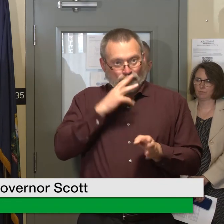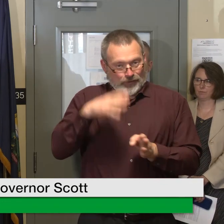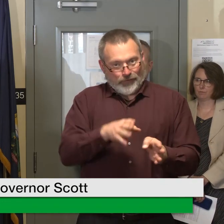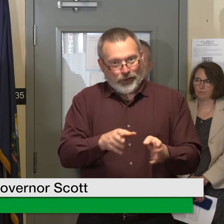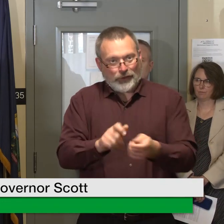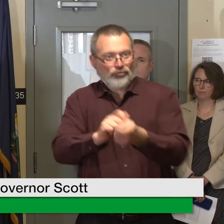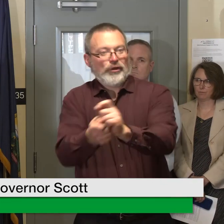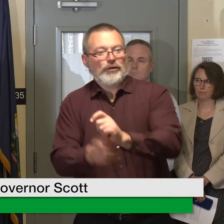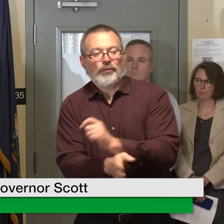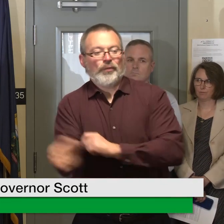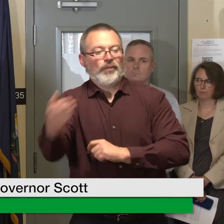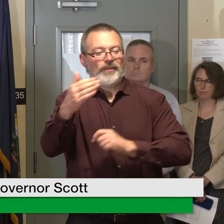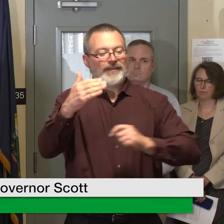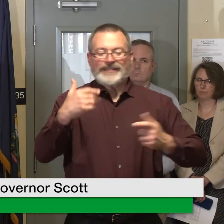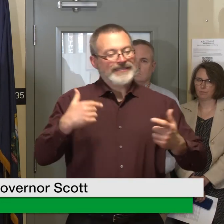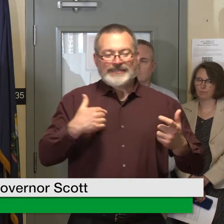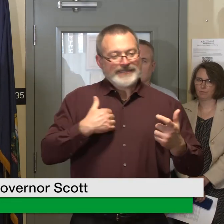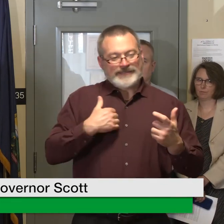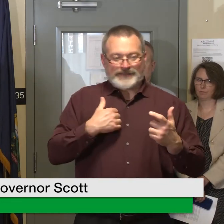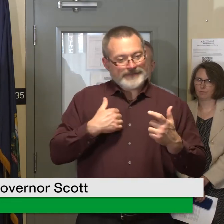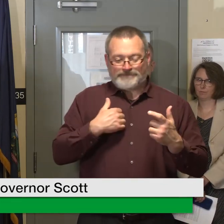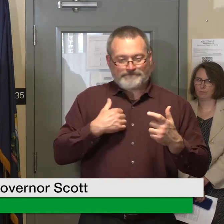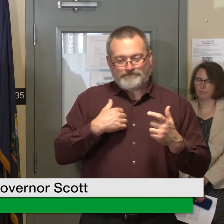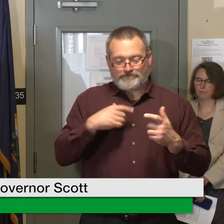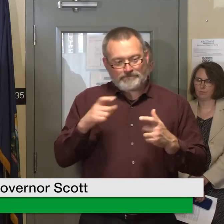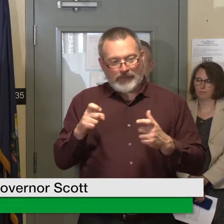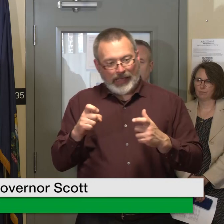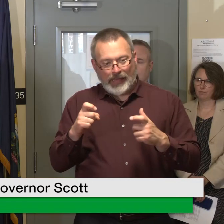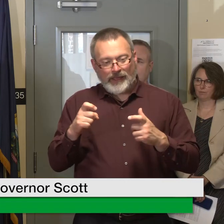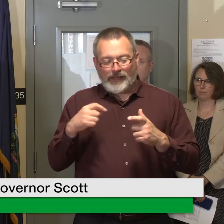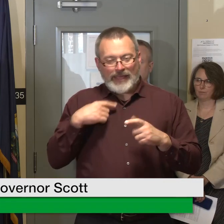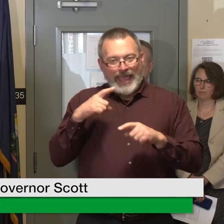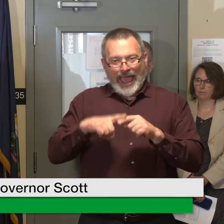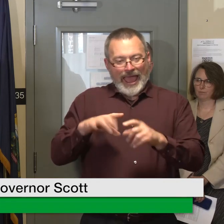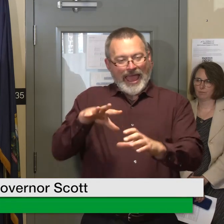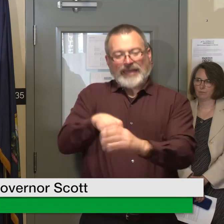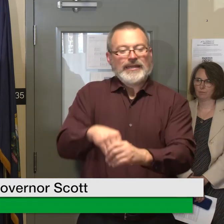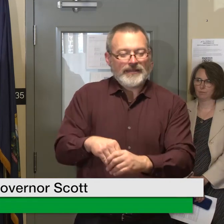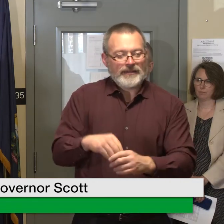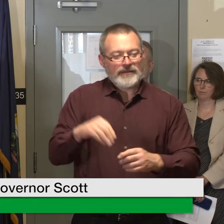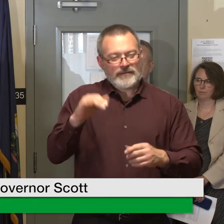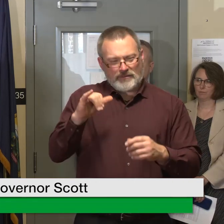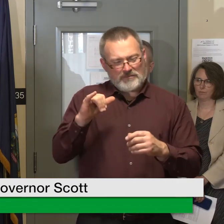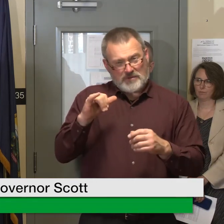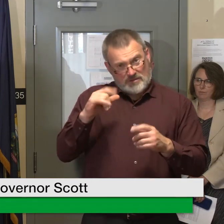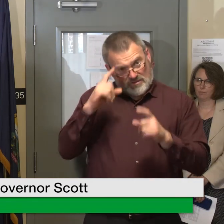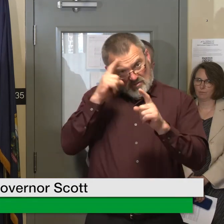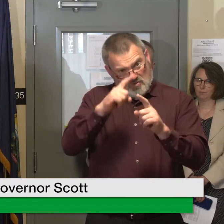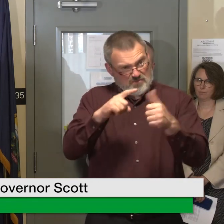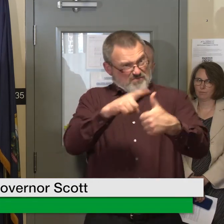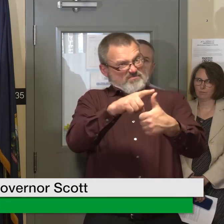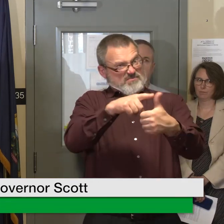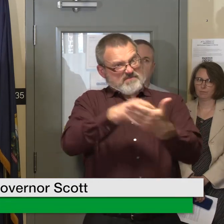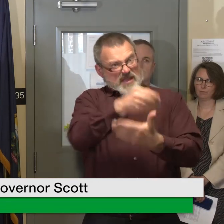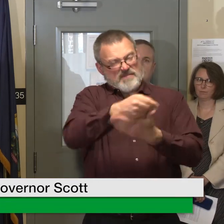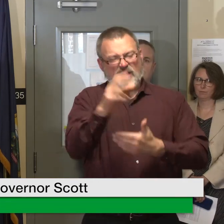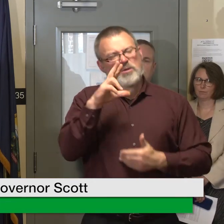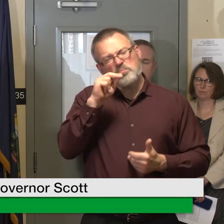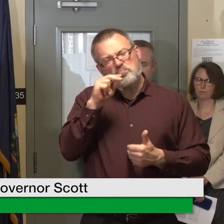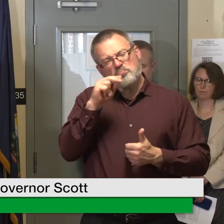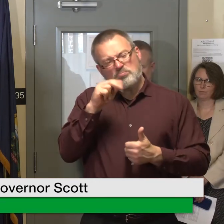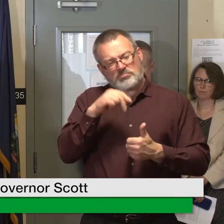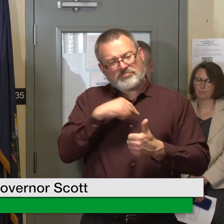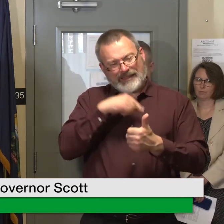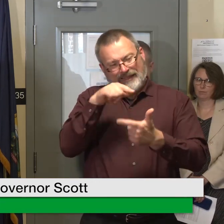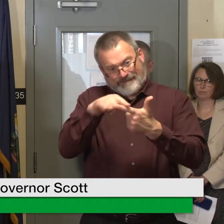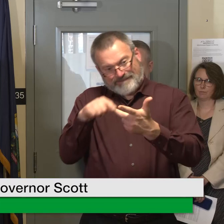approach. So we do have some other tools besides just these buyouts, but the in general, those buyout dollars are